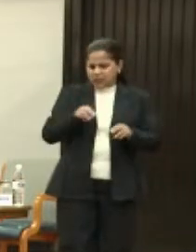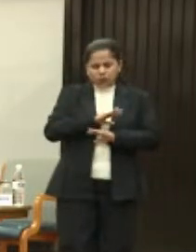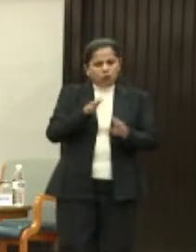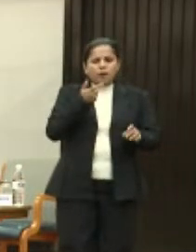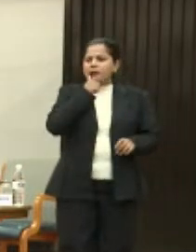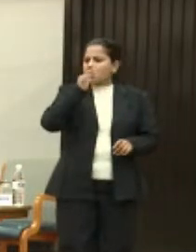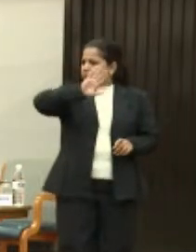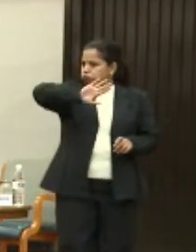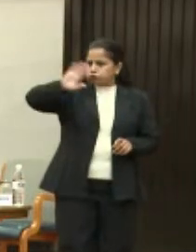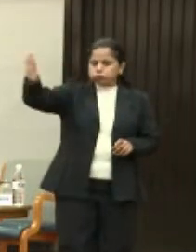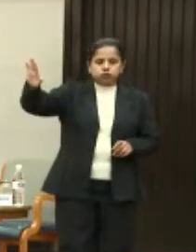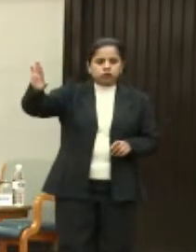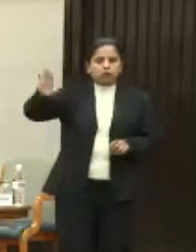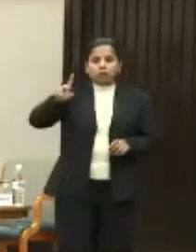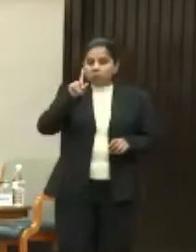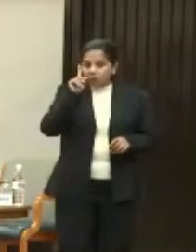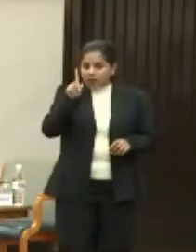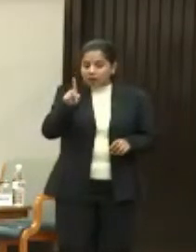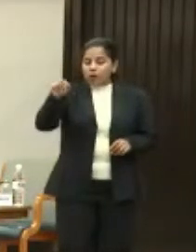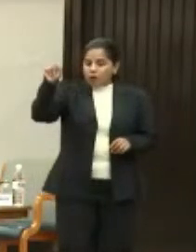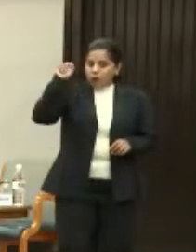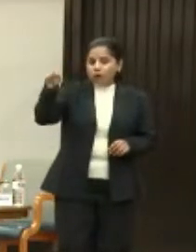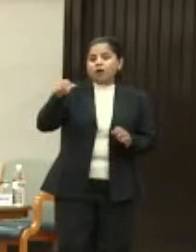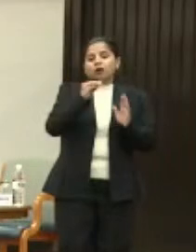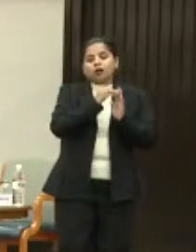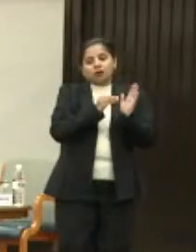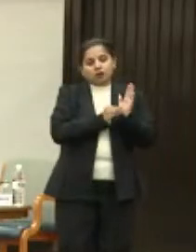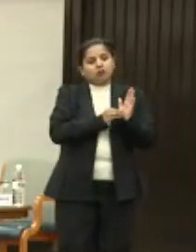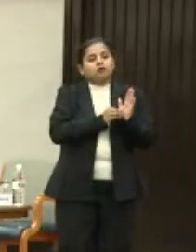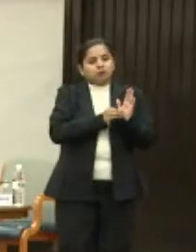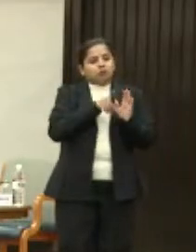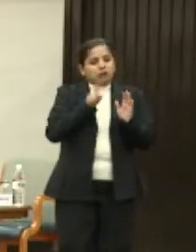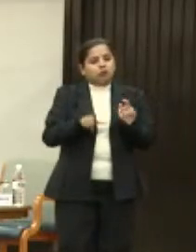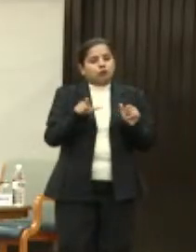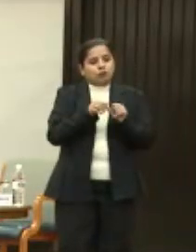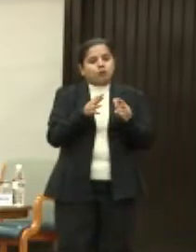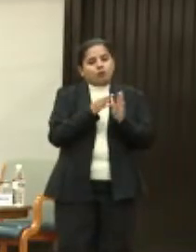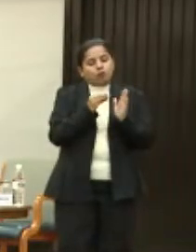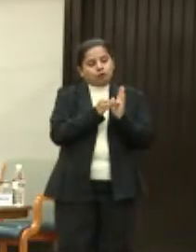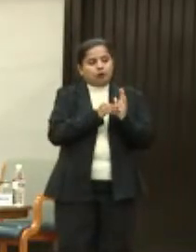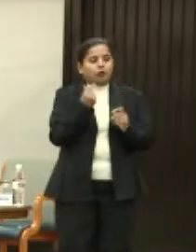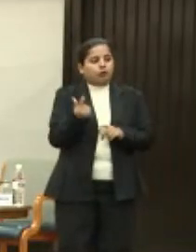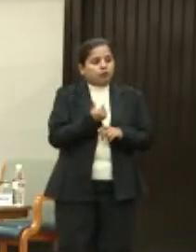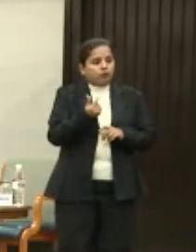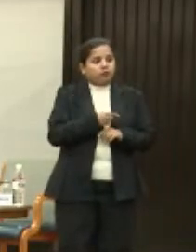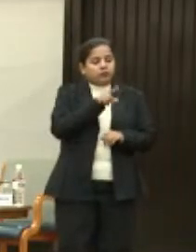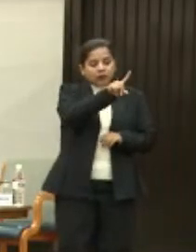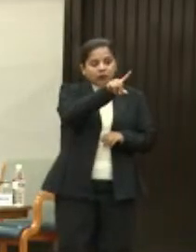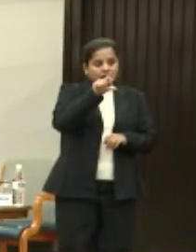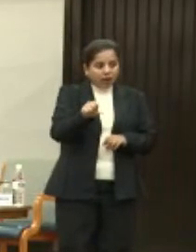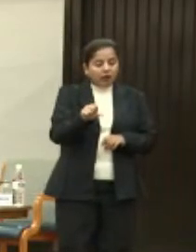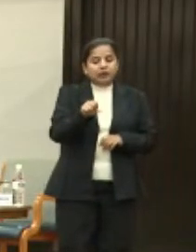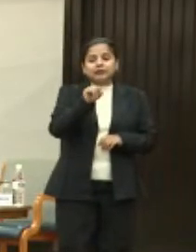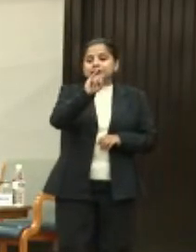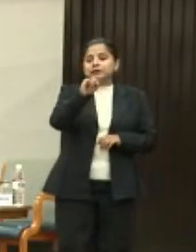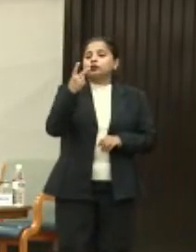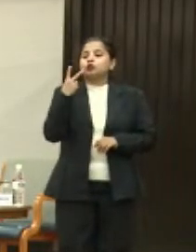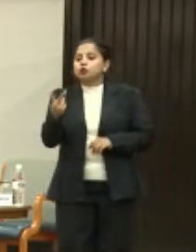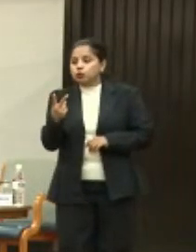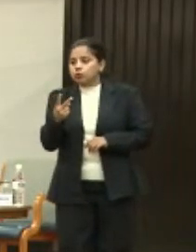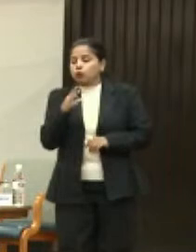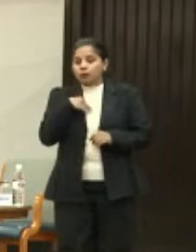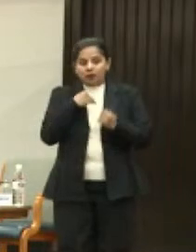England, but let's have it in the colonies. And in 1962,